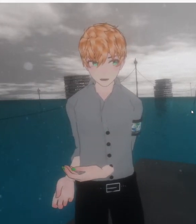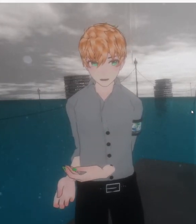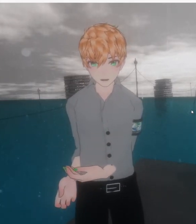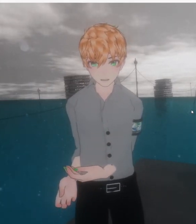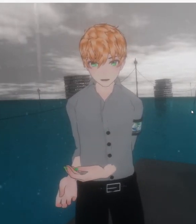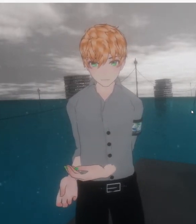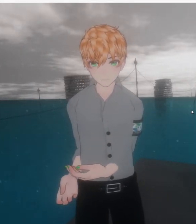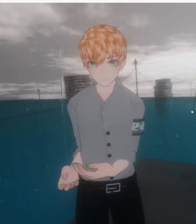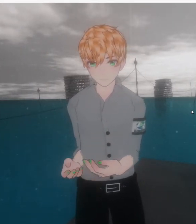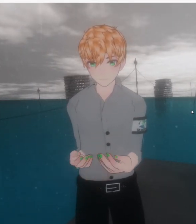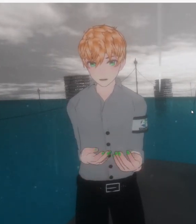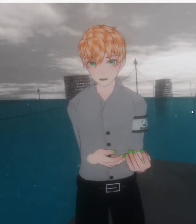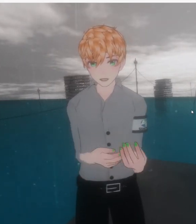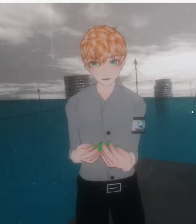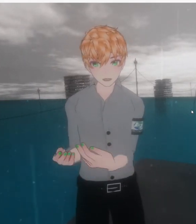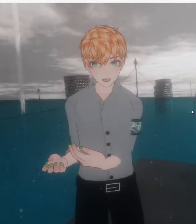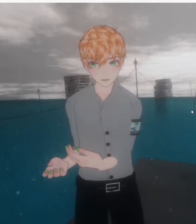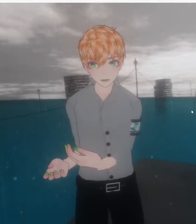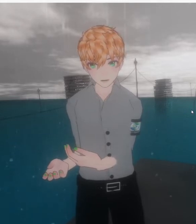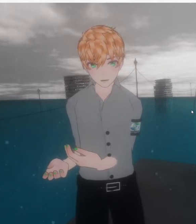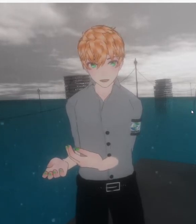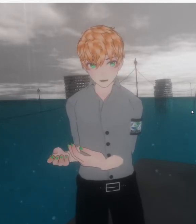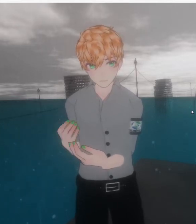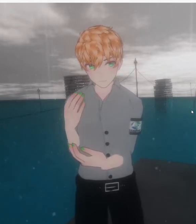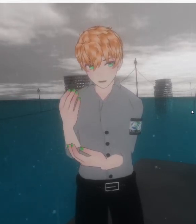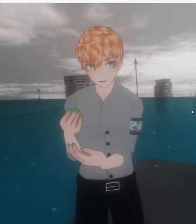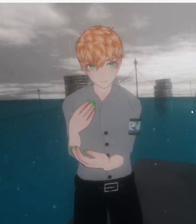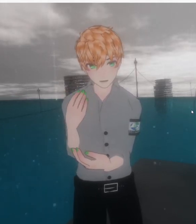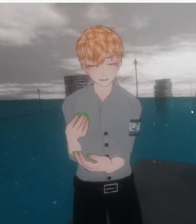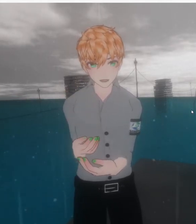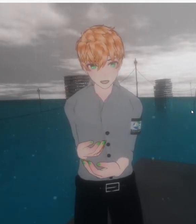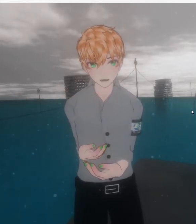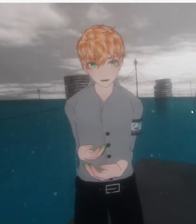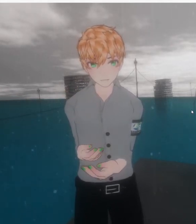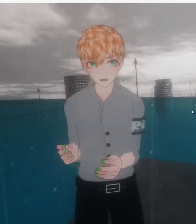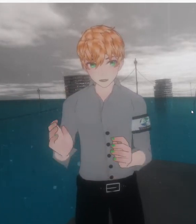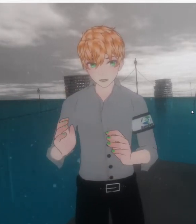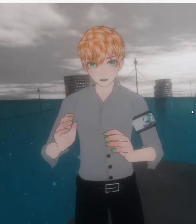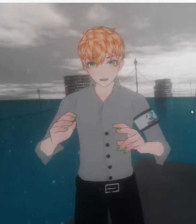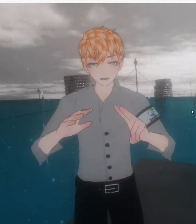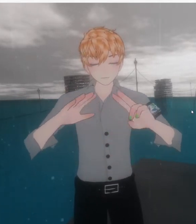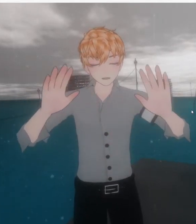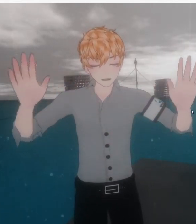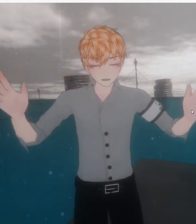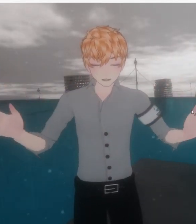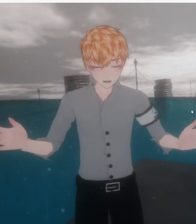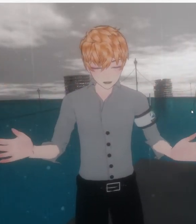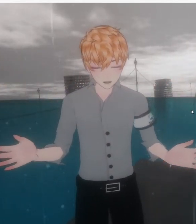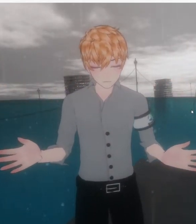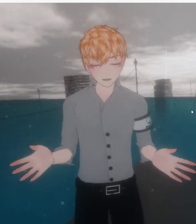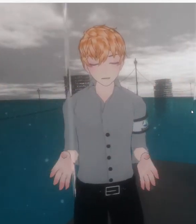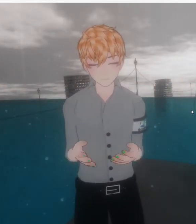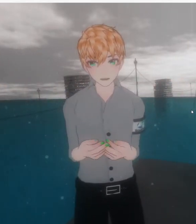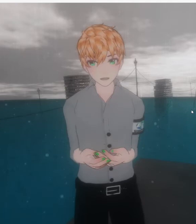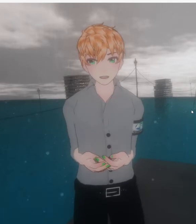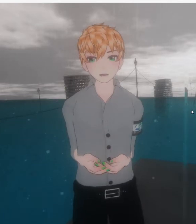person, and that not a lot of people can click with this style of communication, the meta game to the